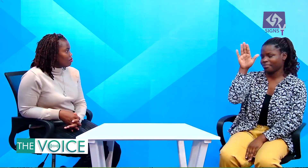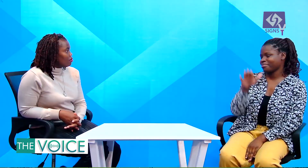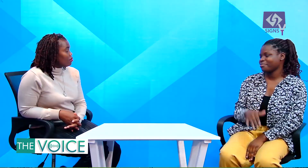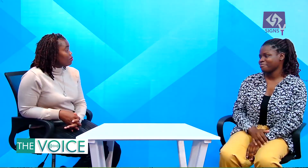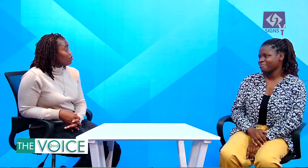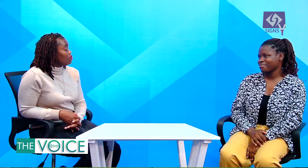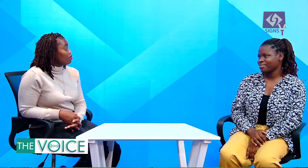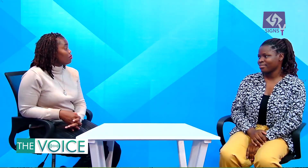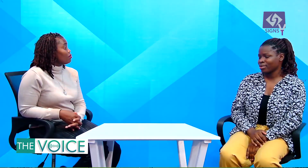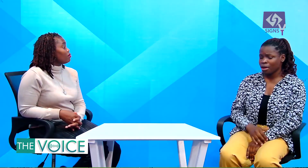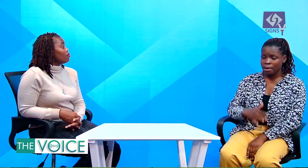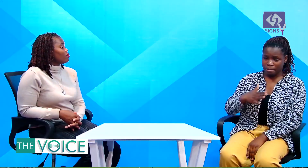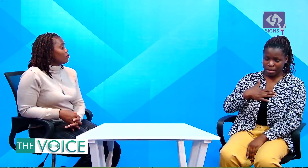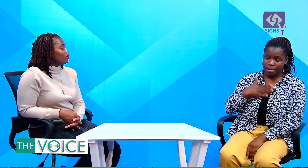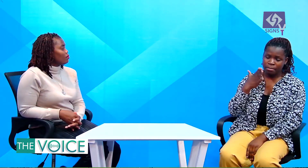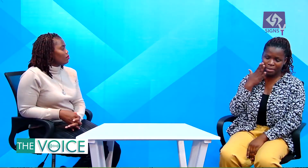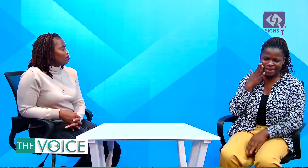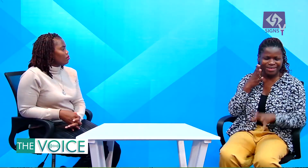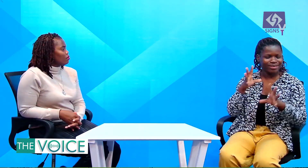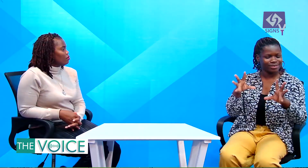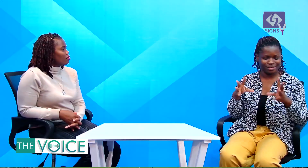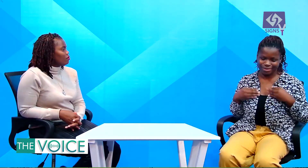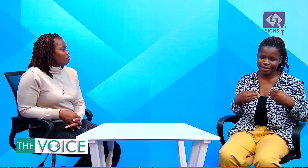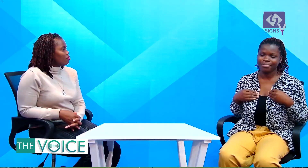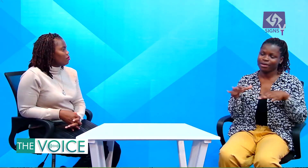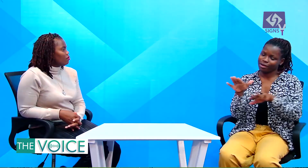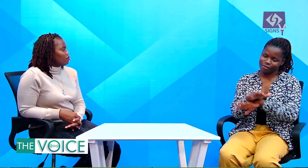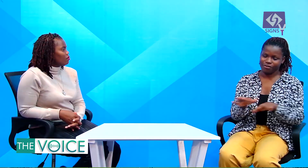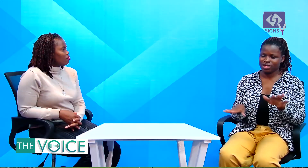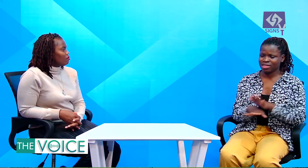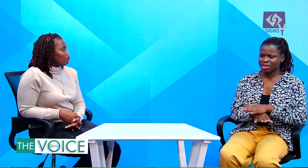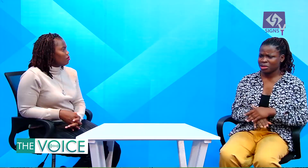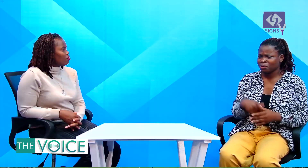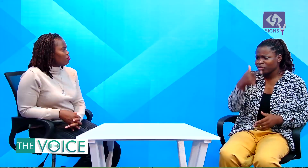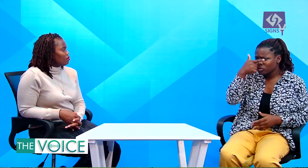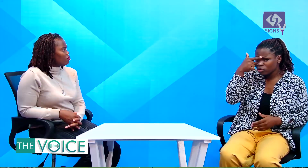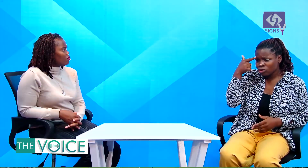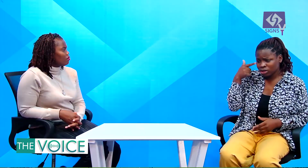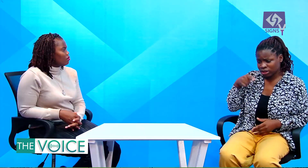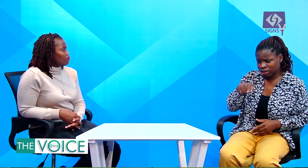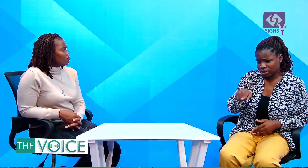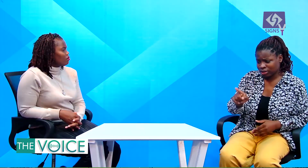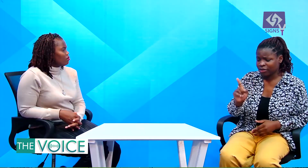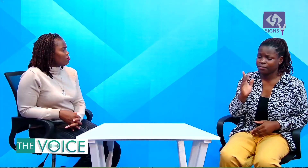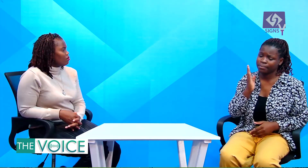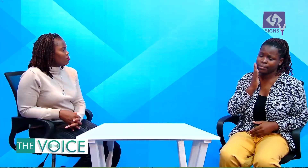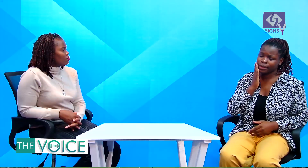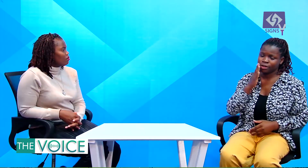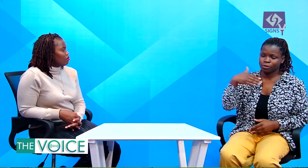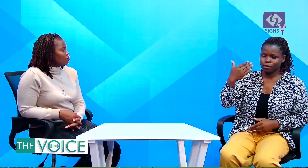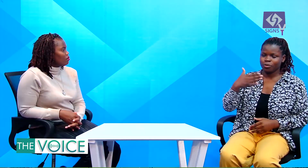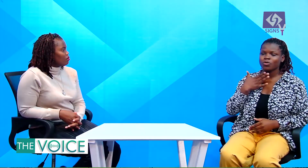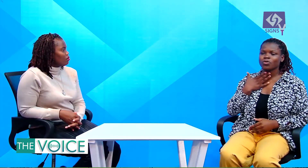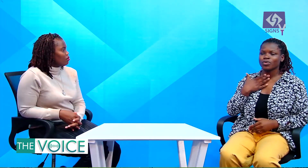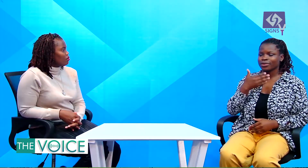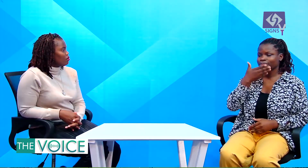And that has been my life experience, basically growing up. My mom really accepted me, and she accepted everything that came with me.